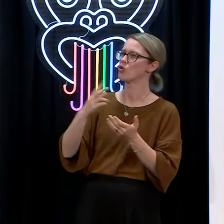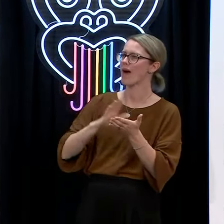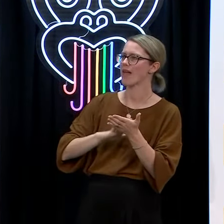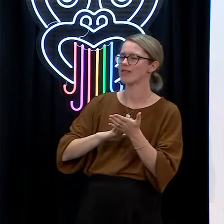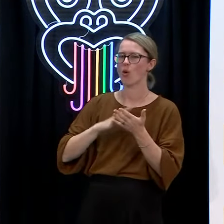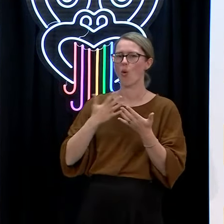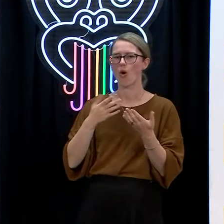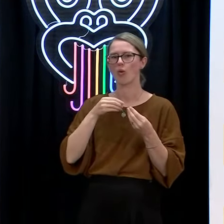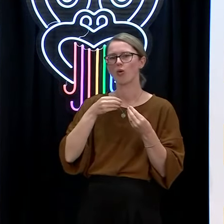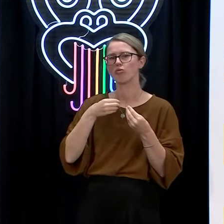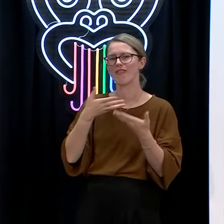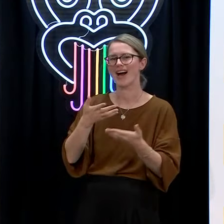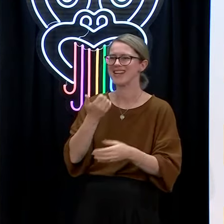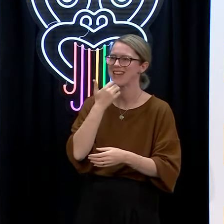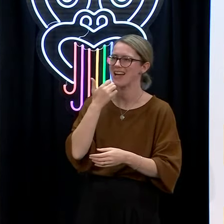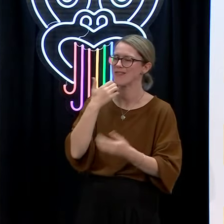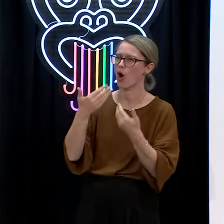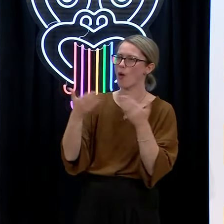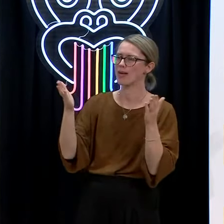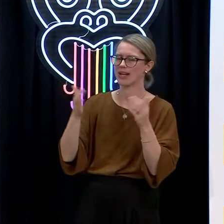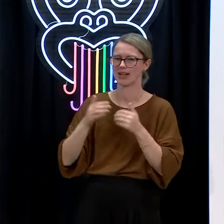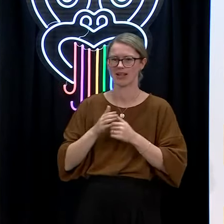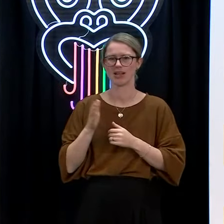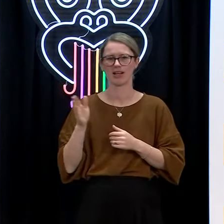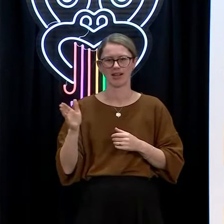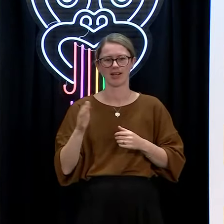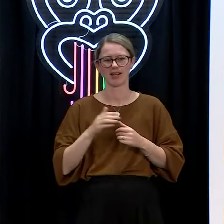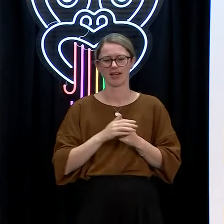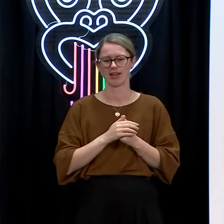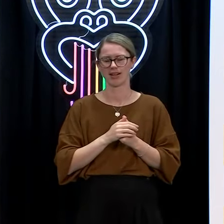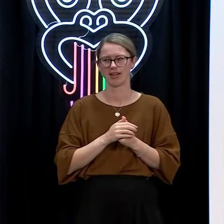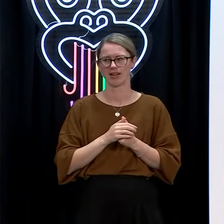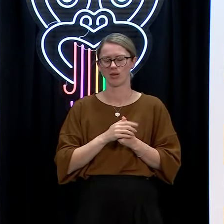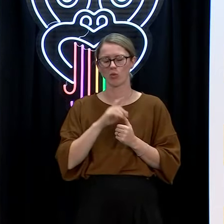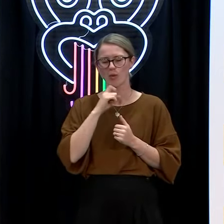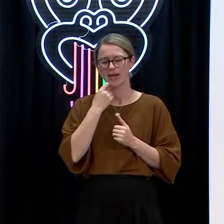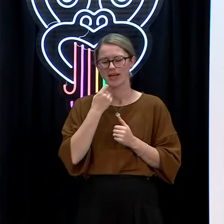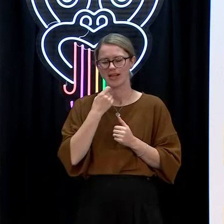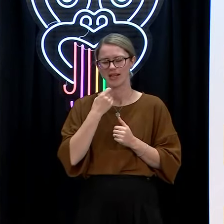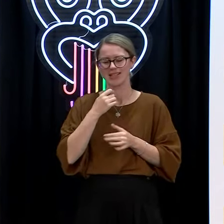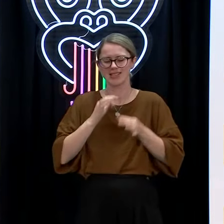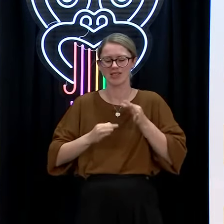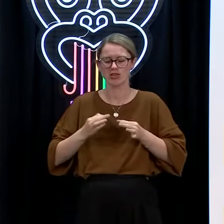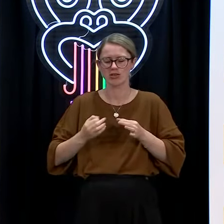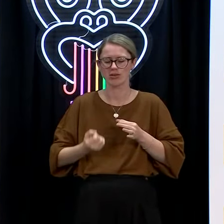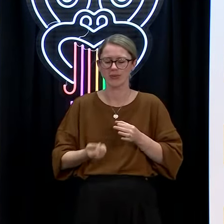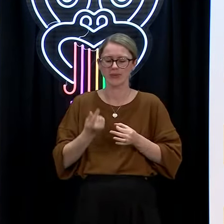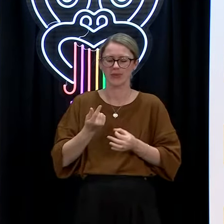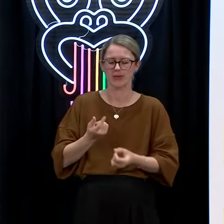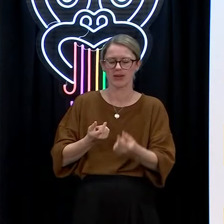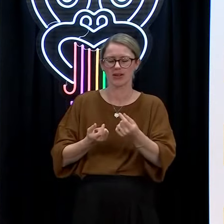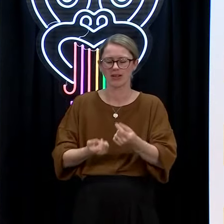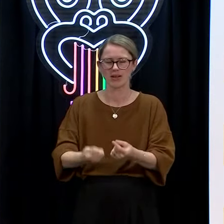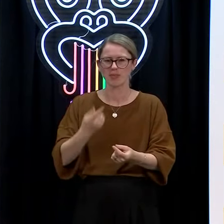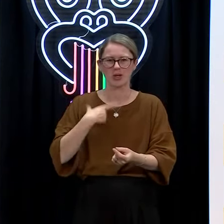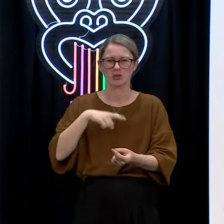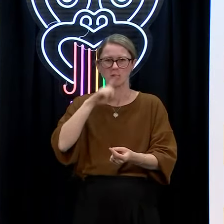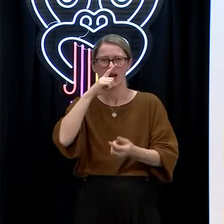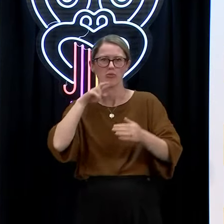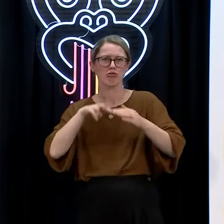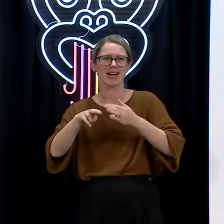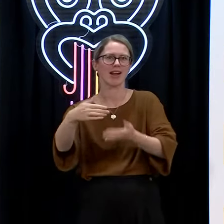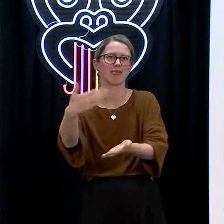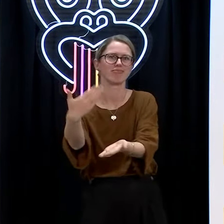giving a date at which it will reopen? I think it's more likely that it will be a rolling series of decisions, because we just don't have certainty